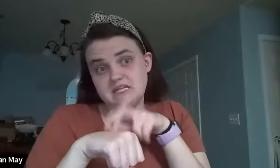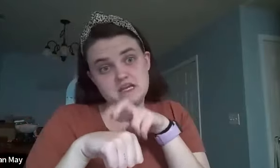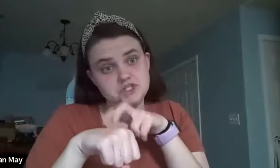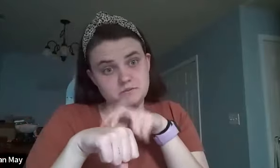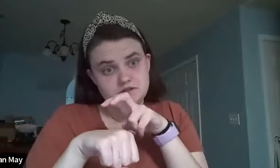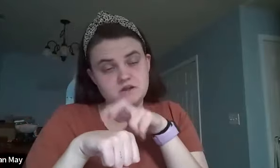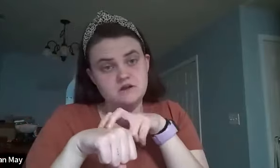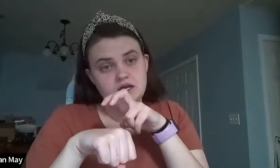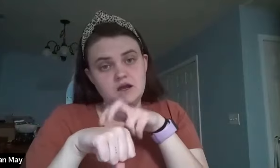potato chips.